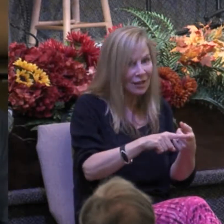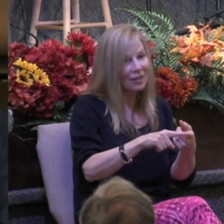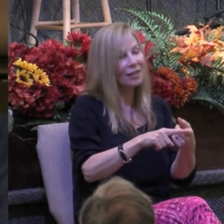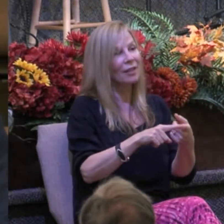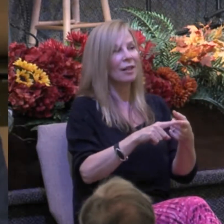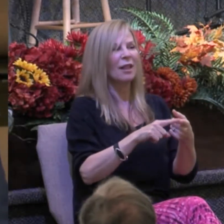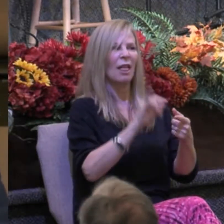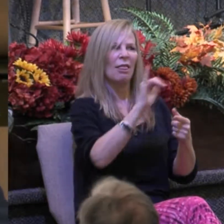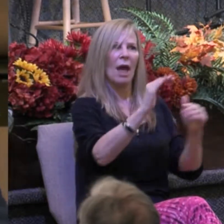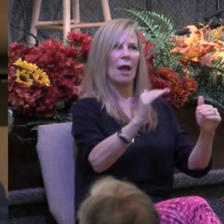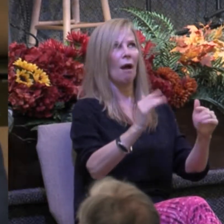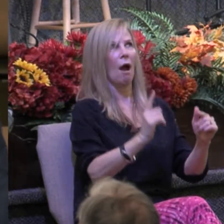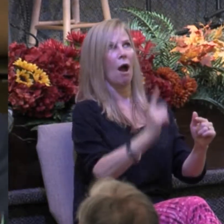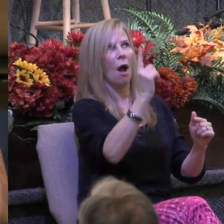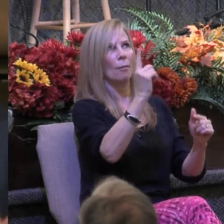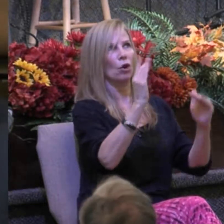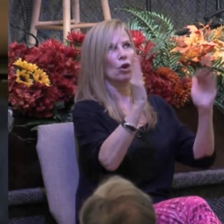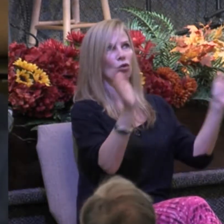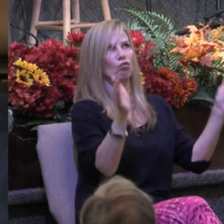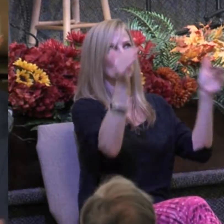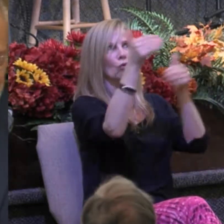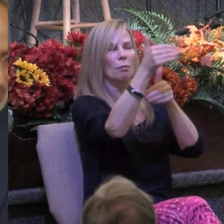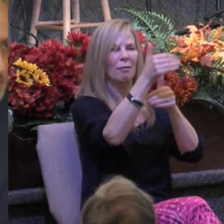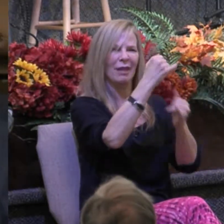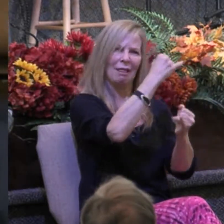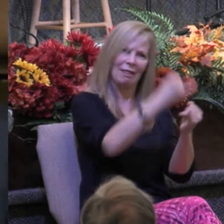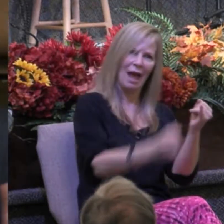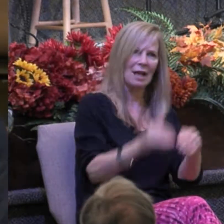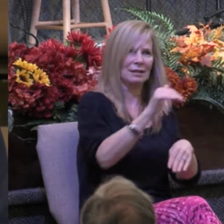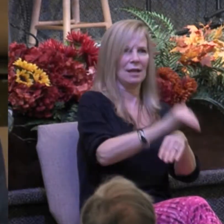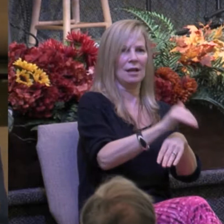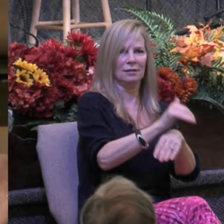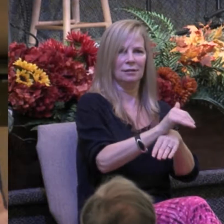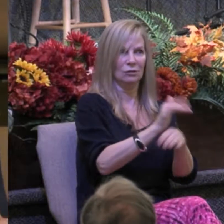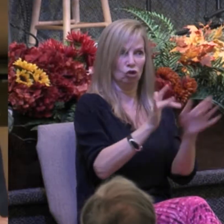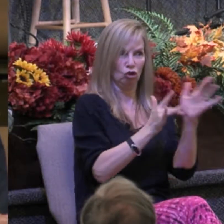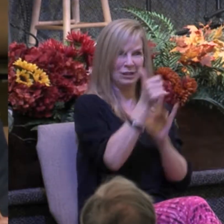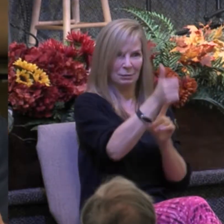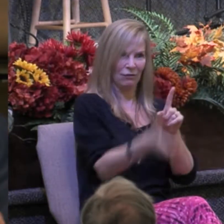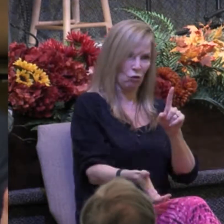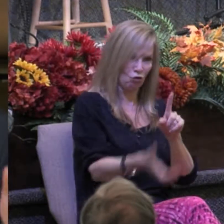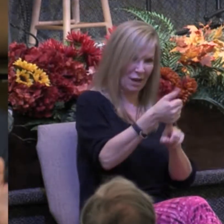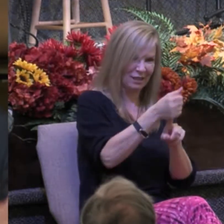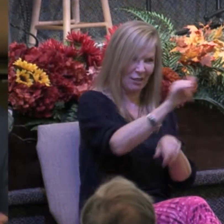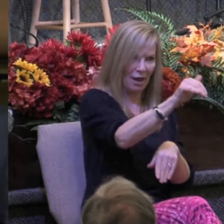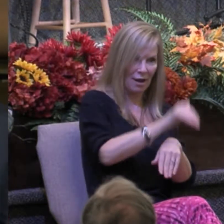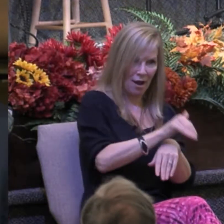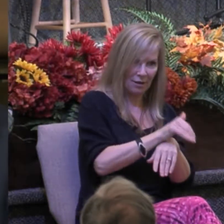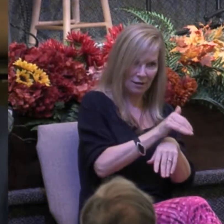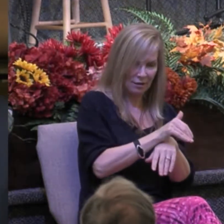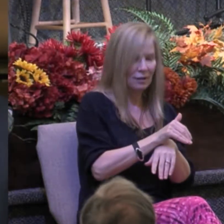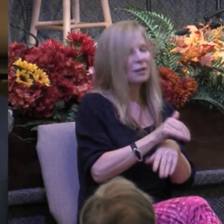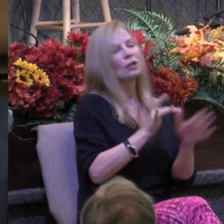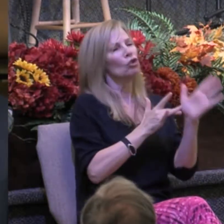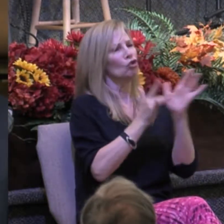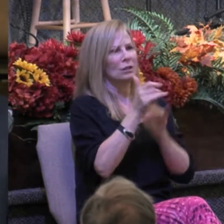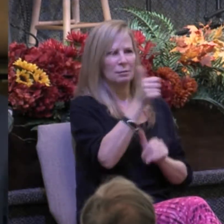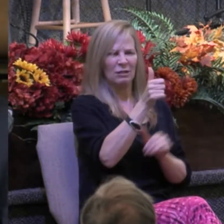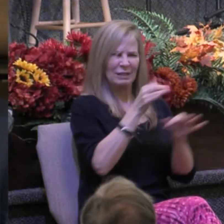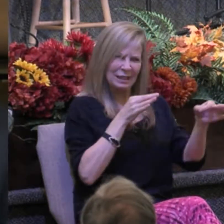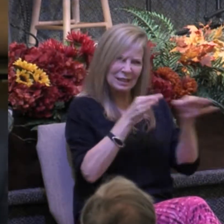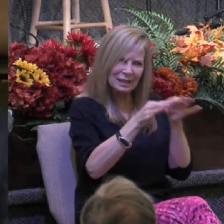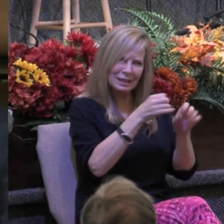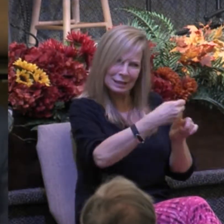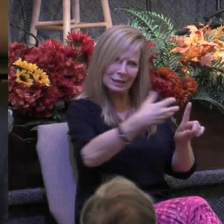upper room farewell discourse, the night in which Jesus was arrested, where the Lord elaborated on